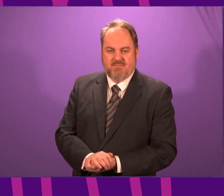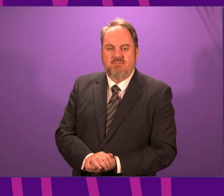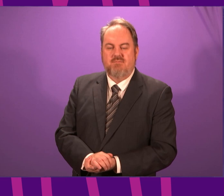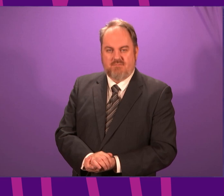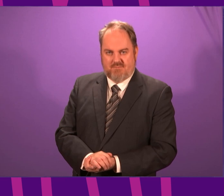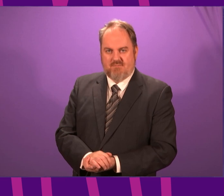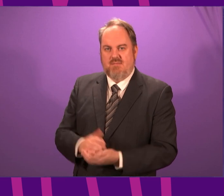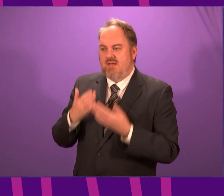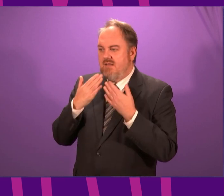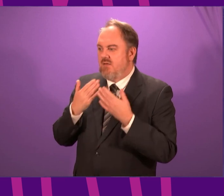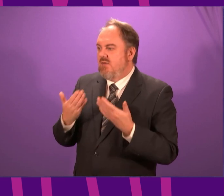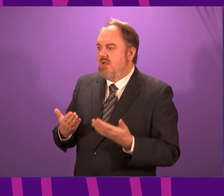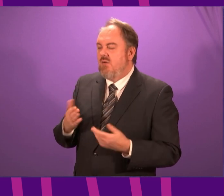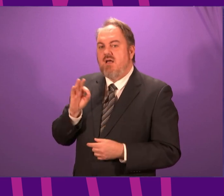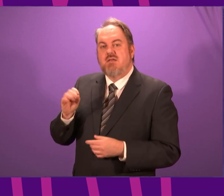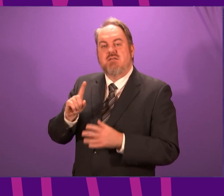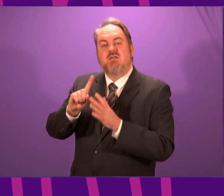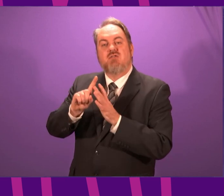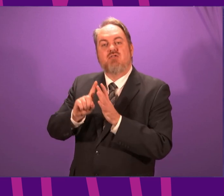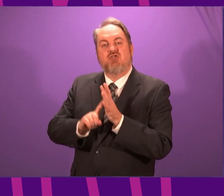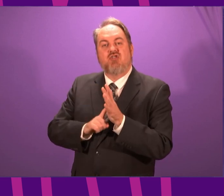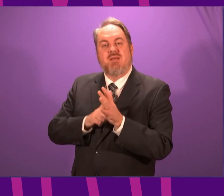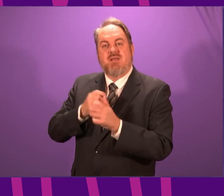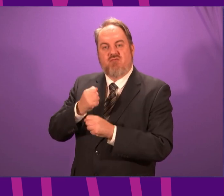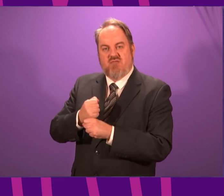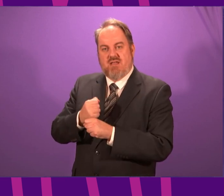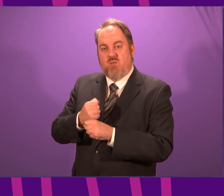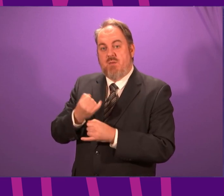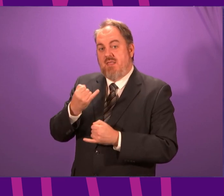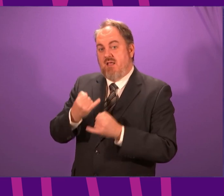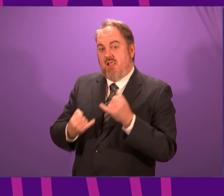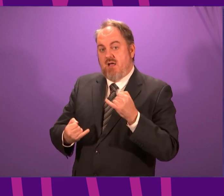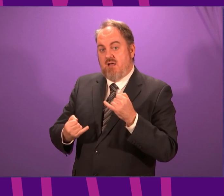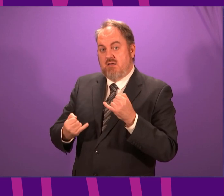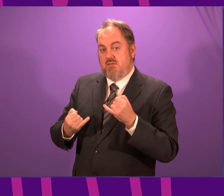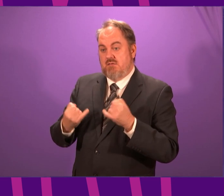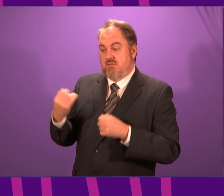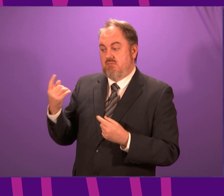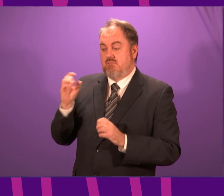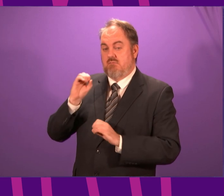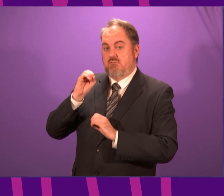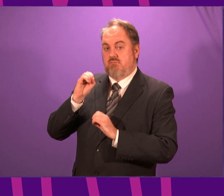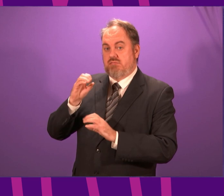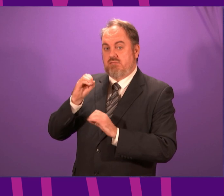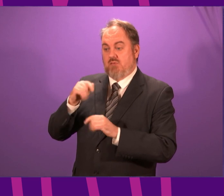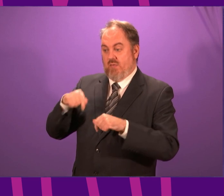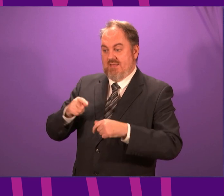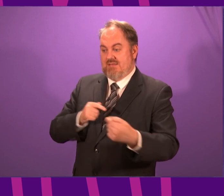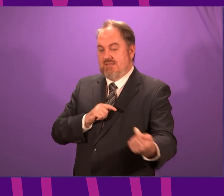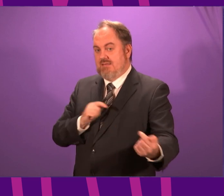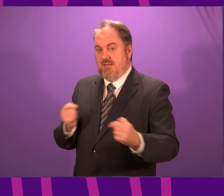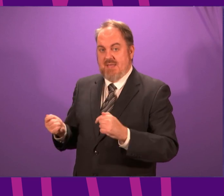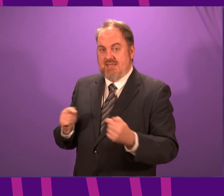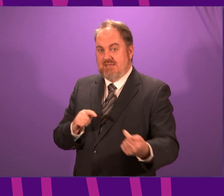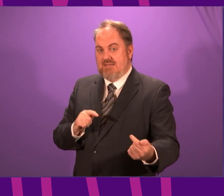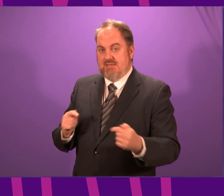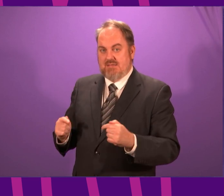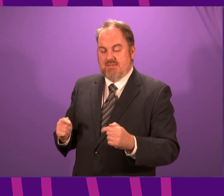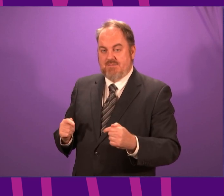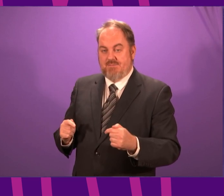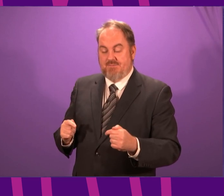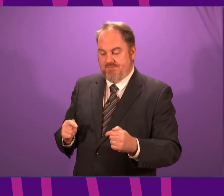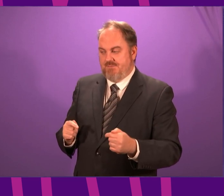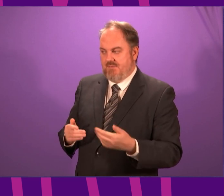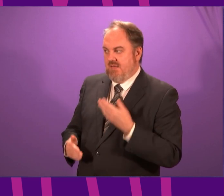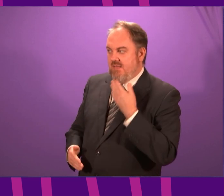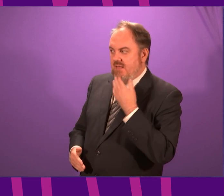Thank you very much. I now call Jamie Green. Jamie Green will be the last open debate speaker. Jamie Green. Thank you, Deputy